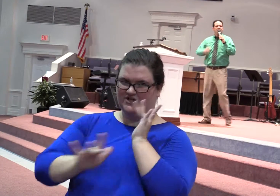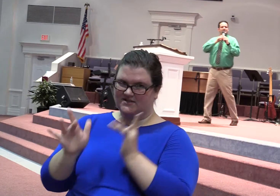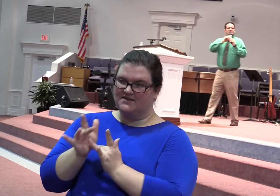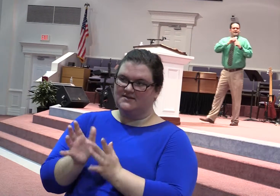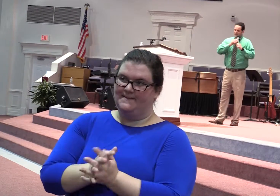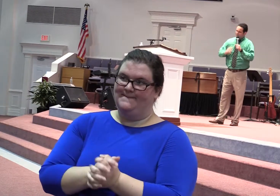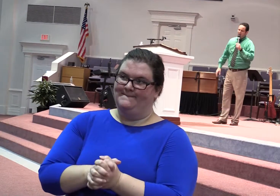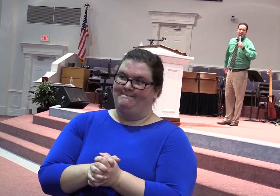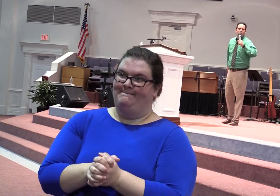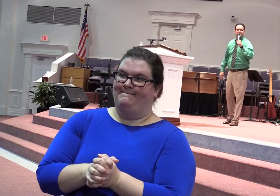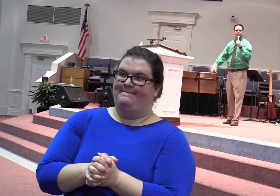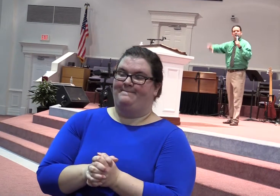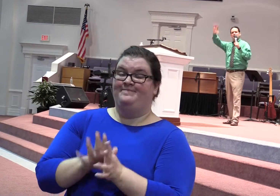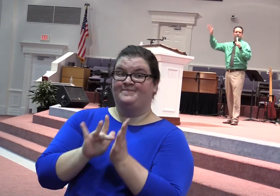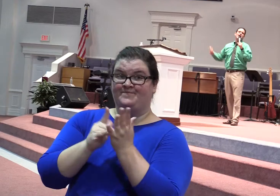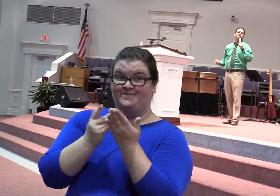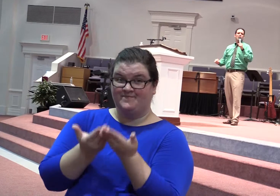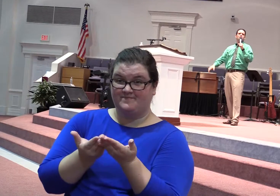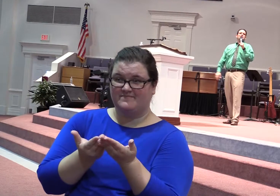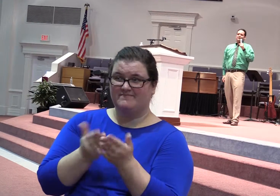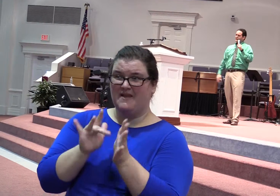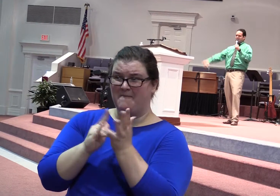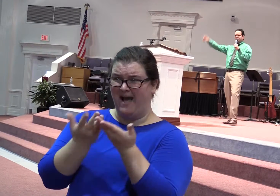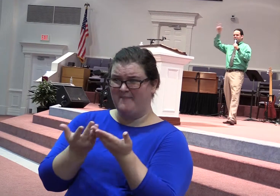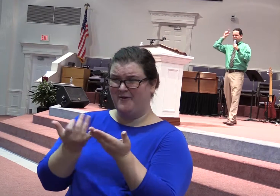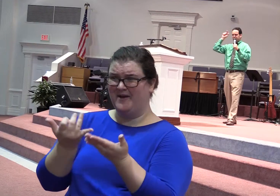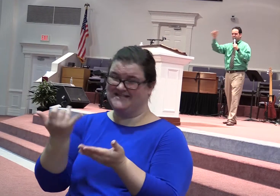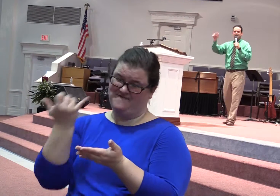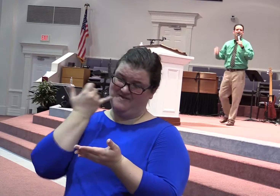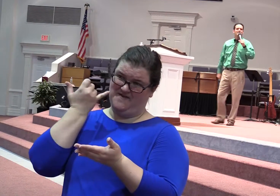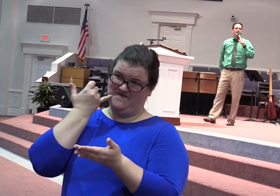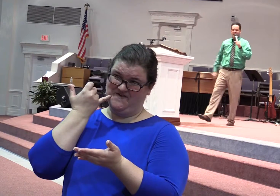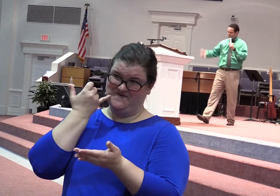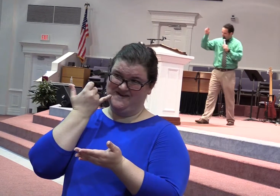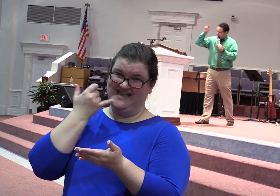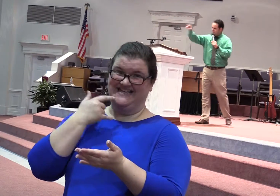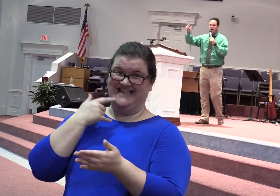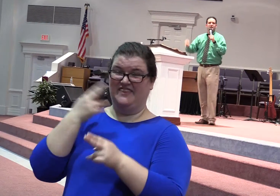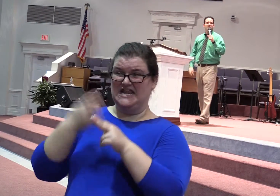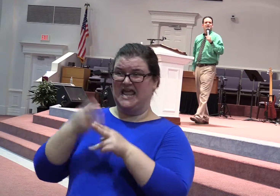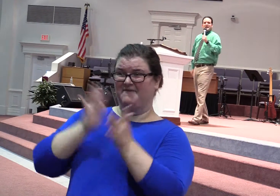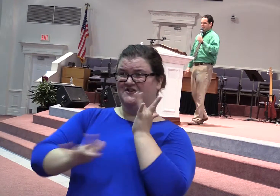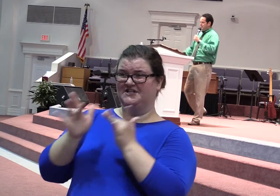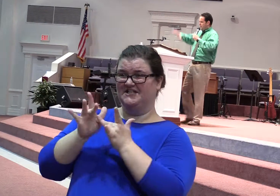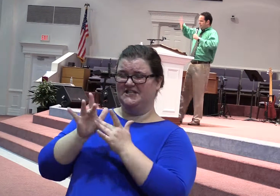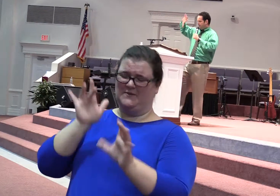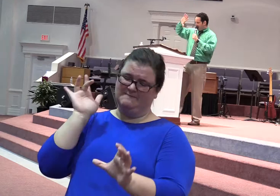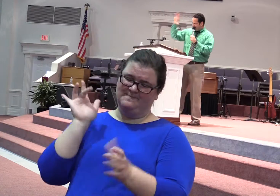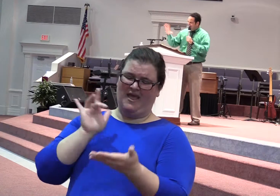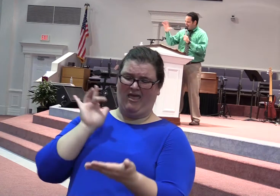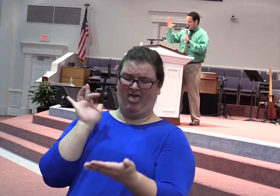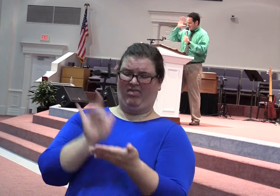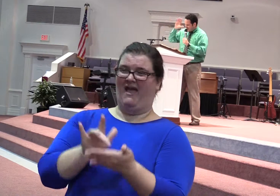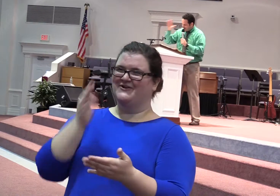Hallelujah. If the Bible was a cell phone, the name of Jesus would be the image that you will touch, and it will